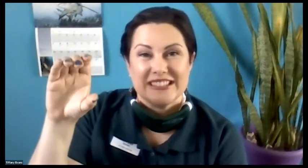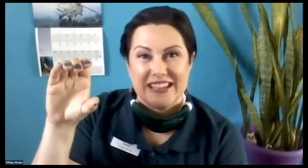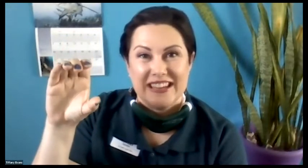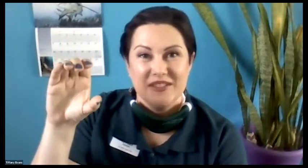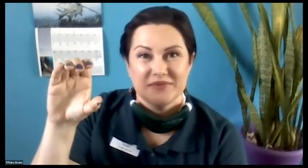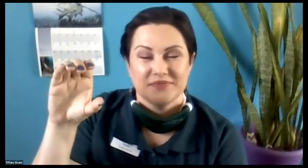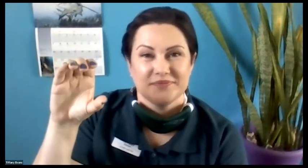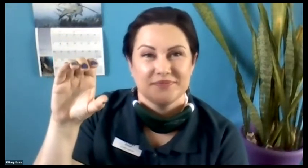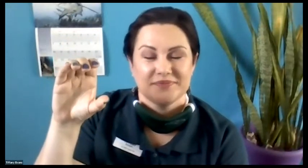C,